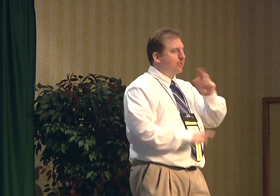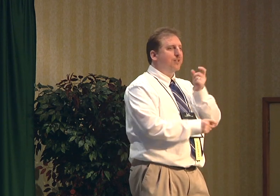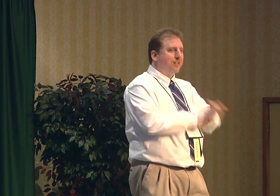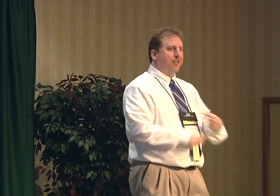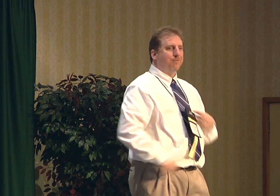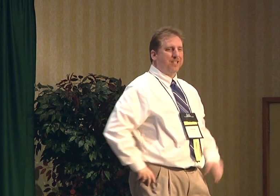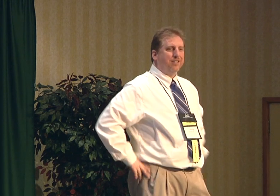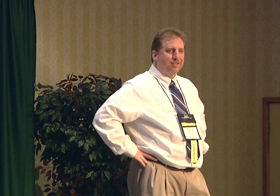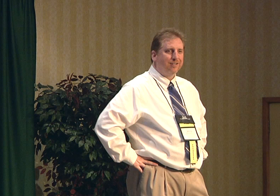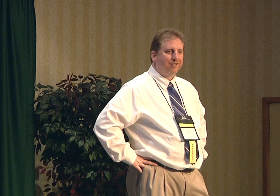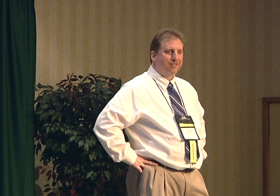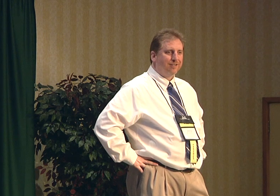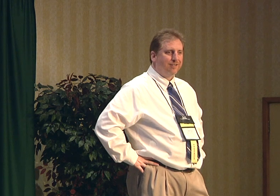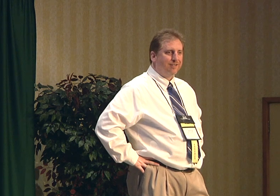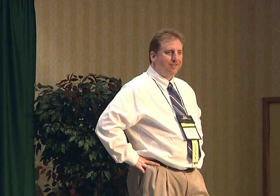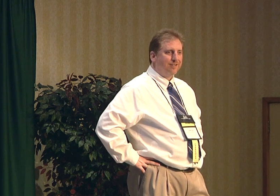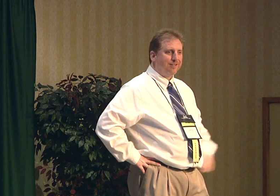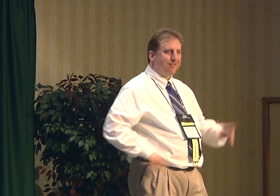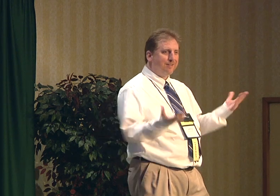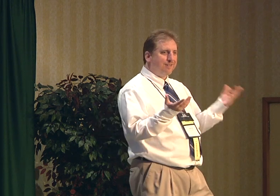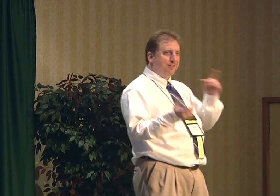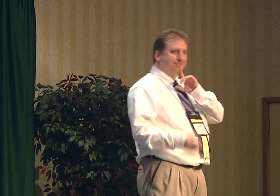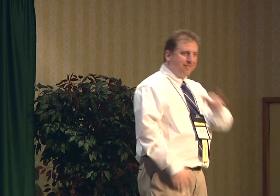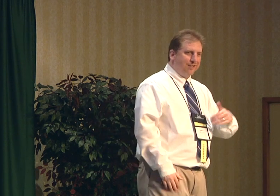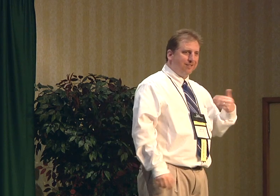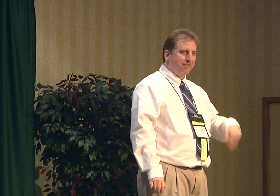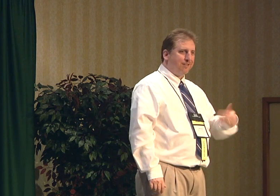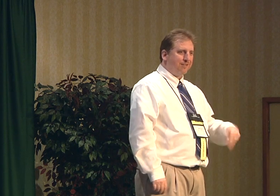were being forced to use VRI, which I thought, are you kidding me?